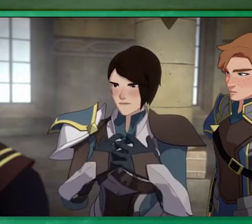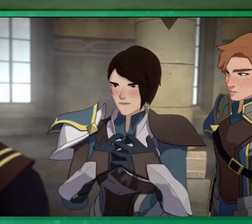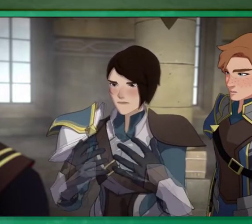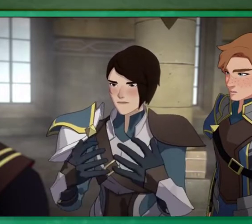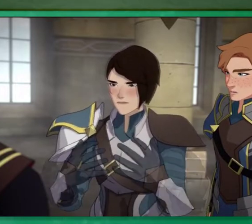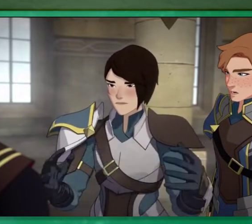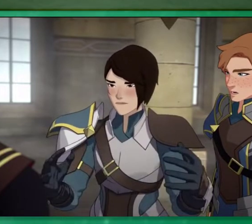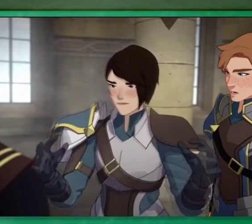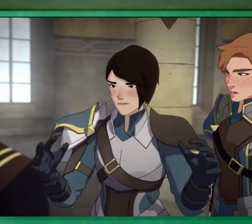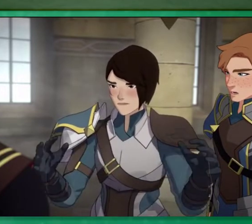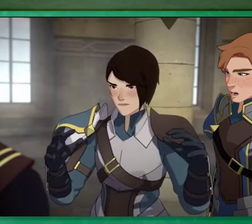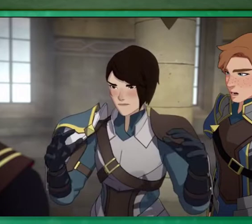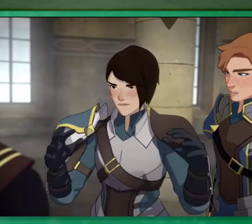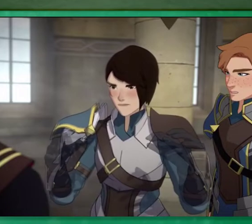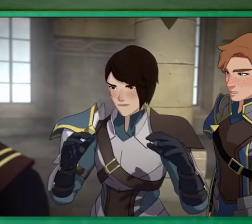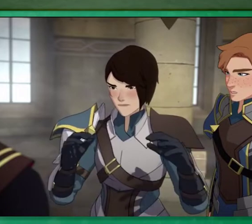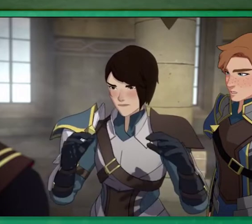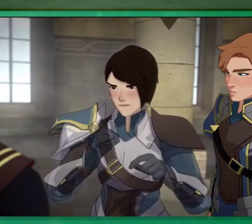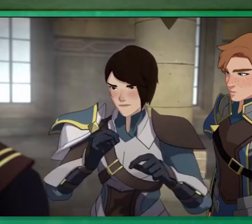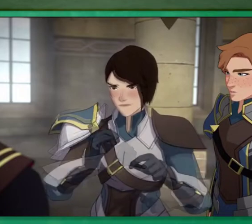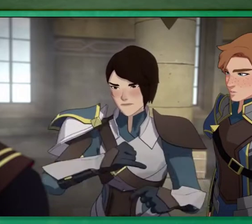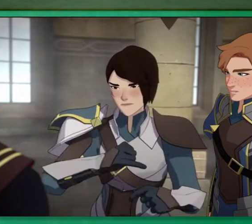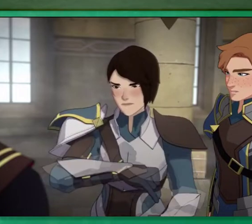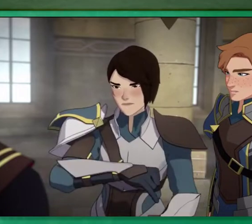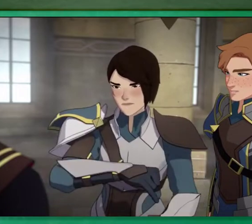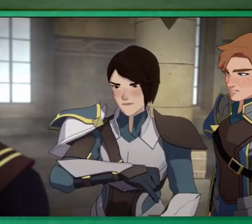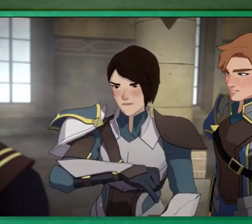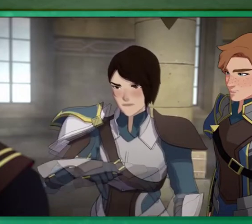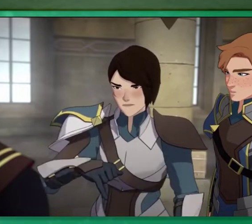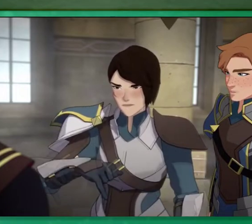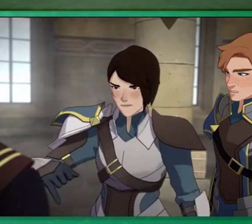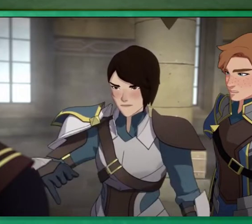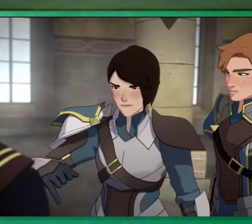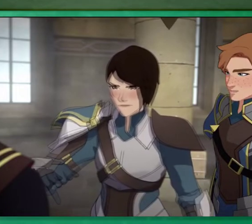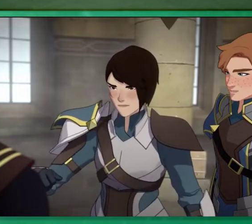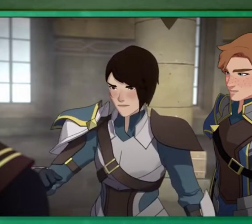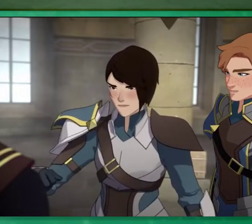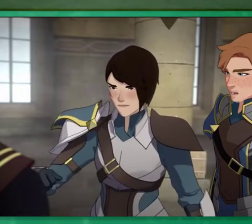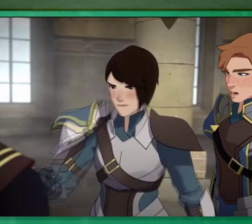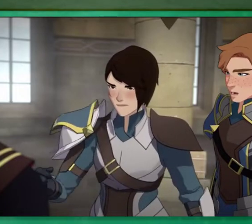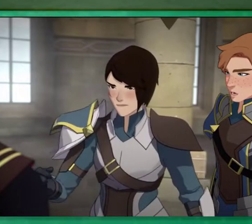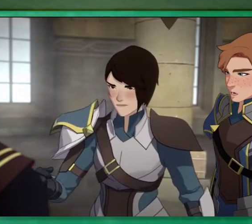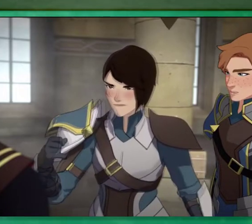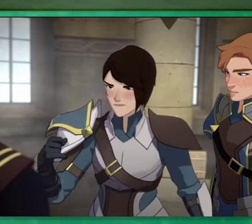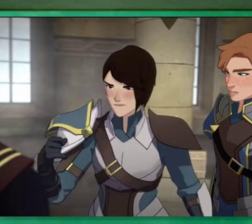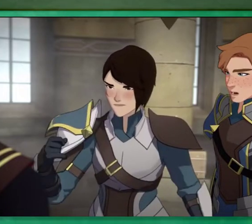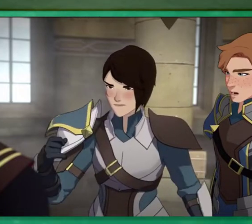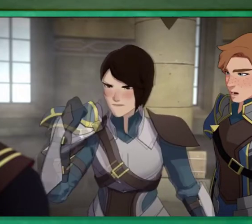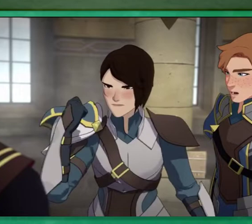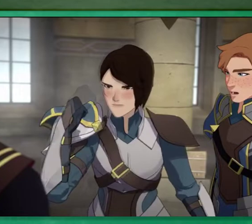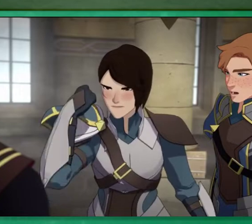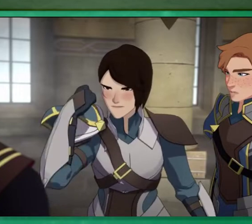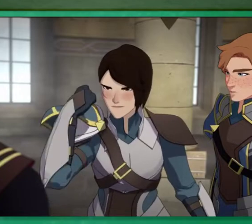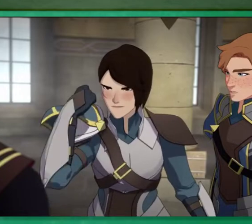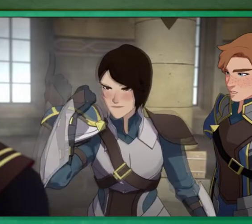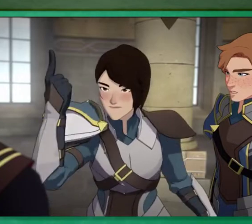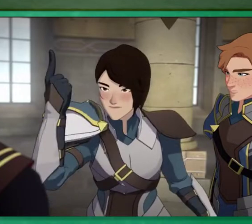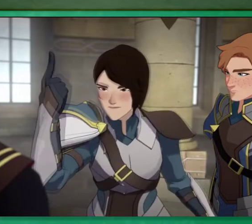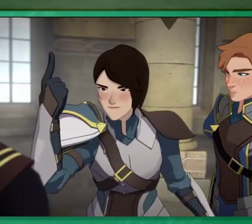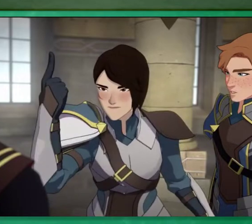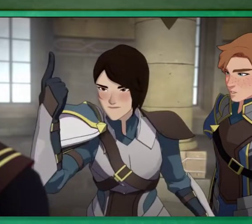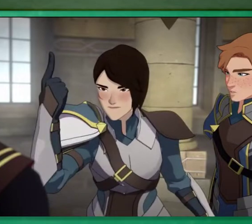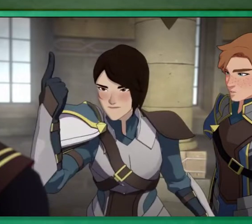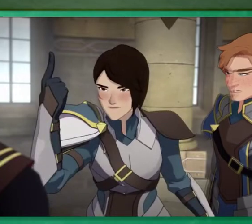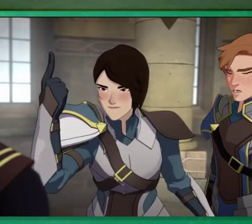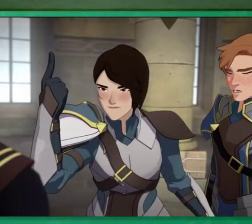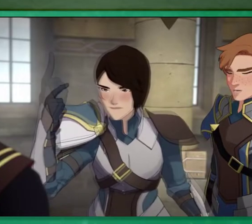idea? The dangerous forces gathered at our